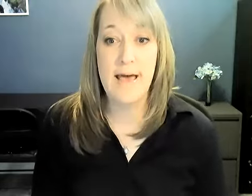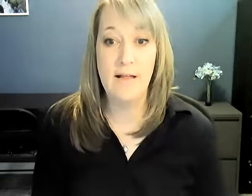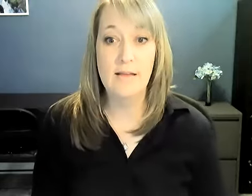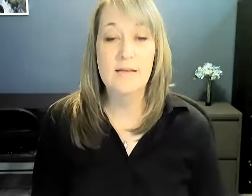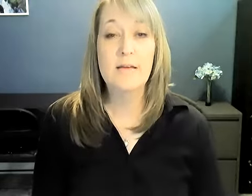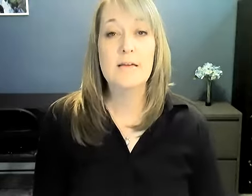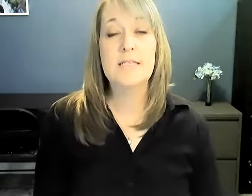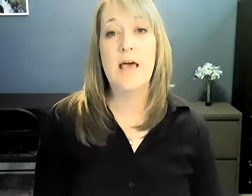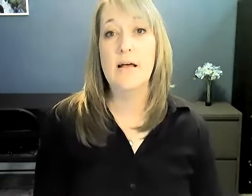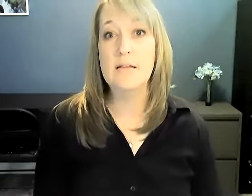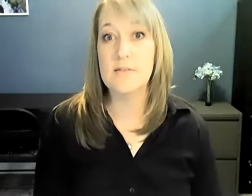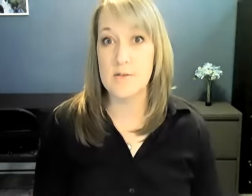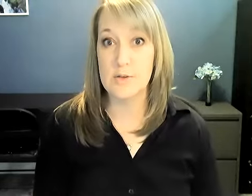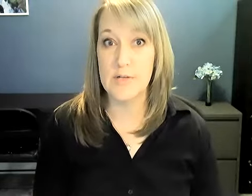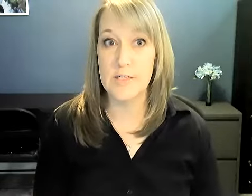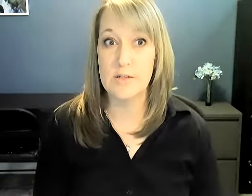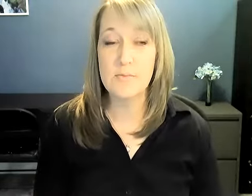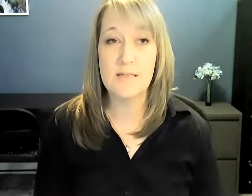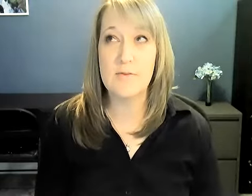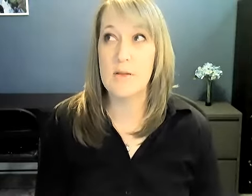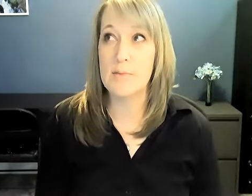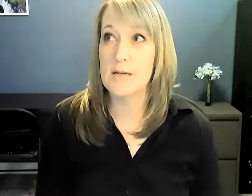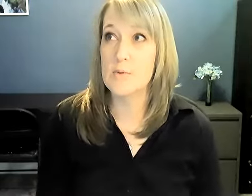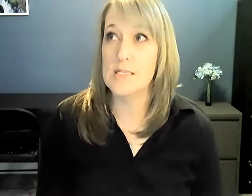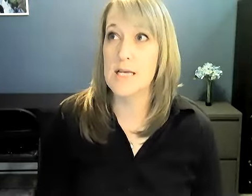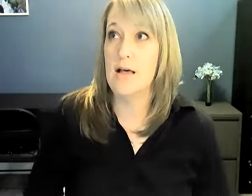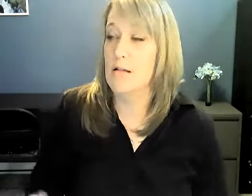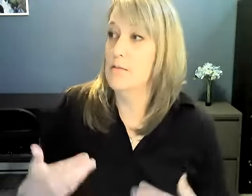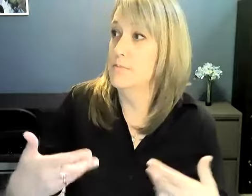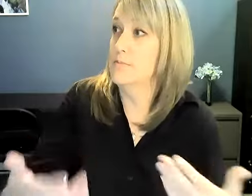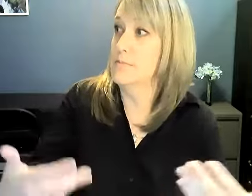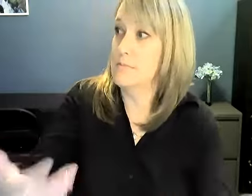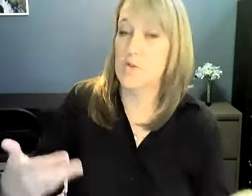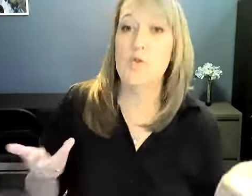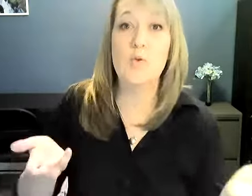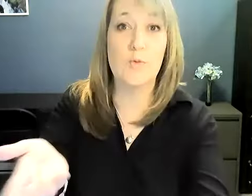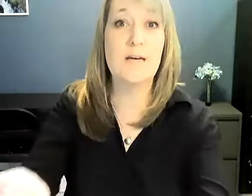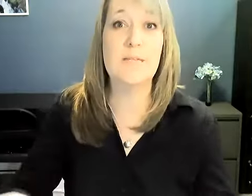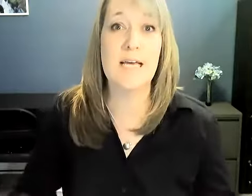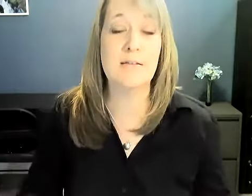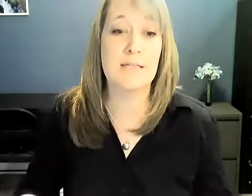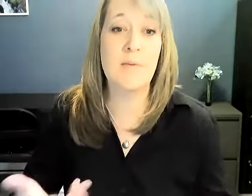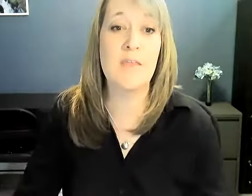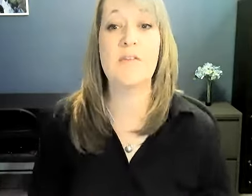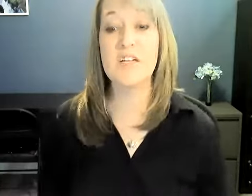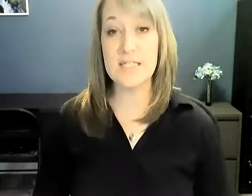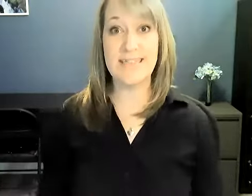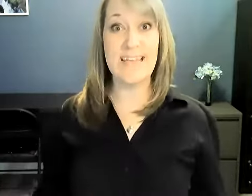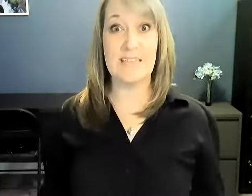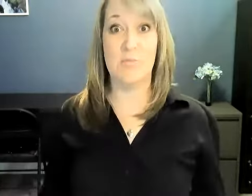Tell. Tell is also directional because if you think about it, we tell to, right? We tell something. If I just say something,